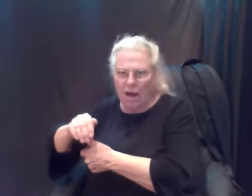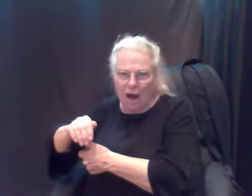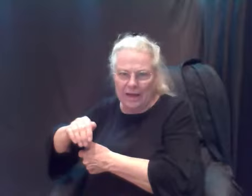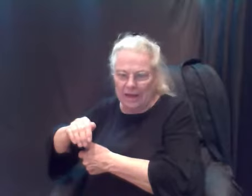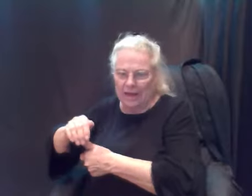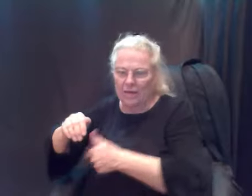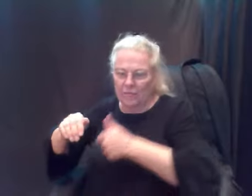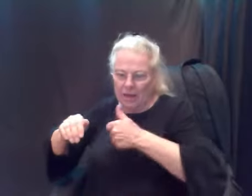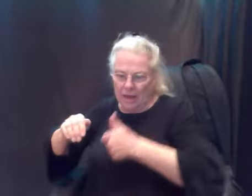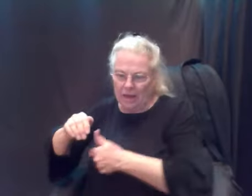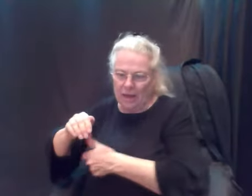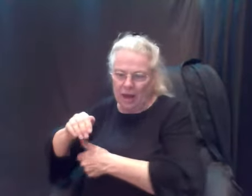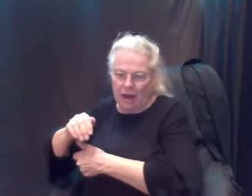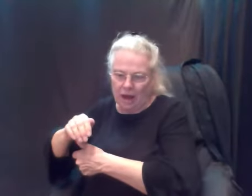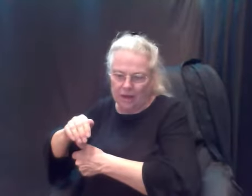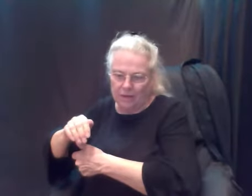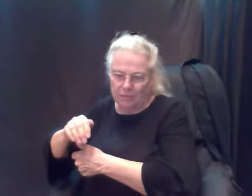hiding. Hide.